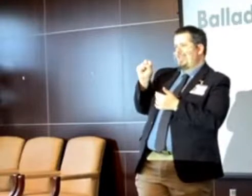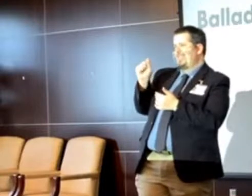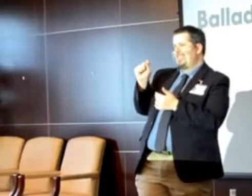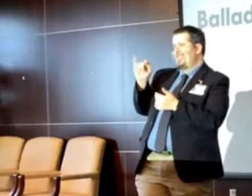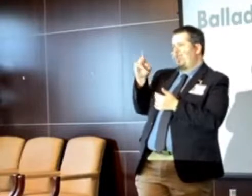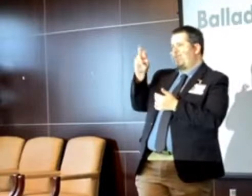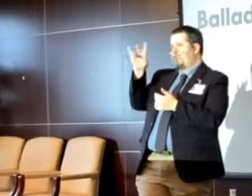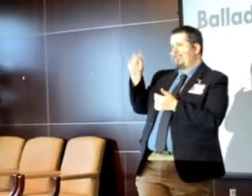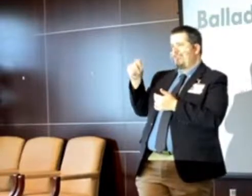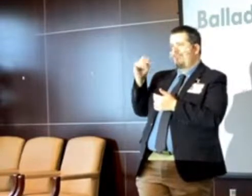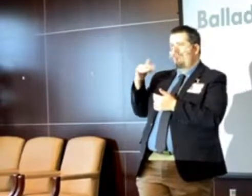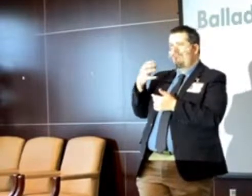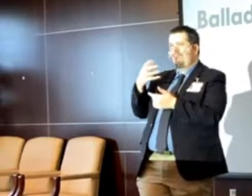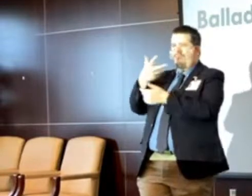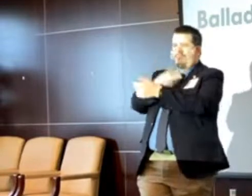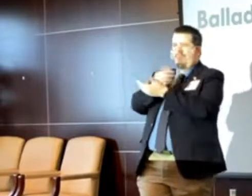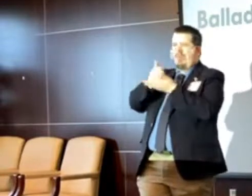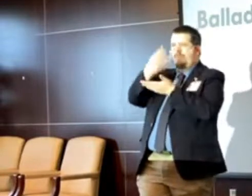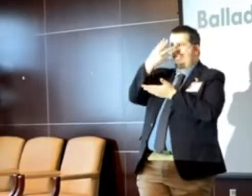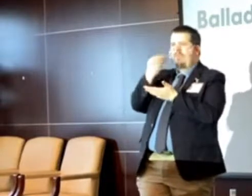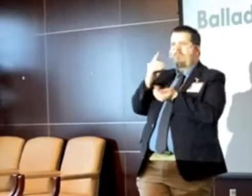nationally, that